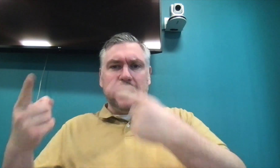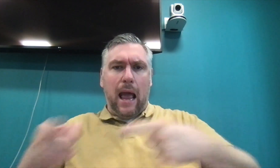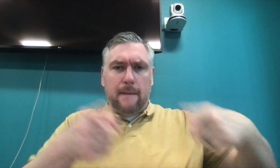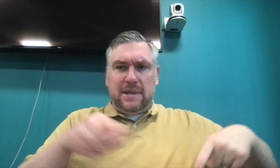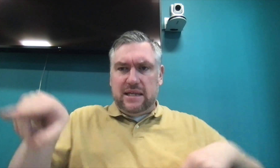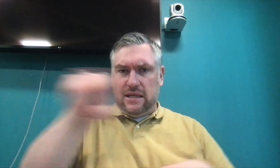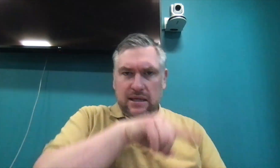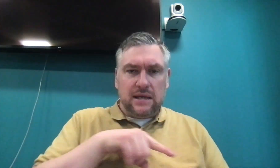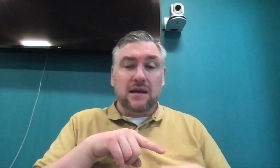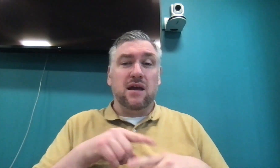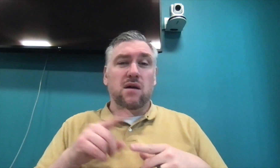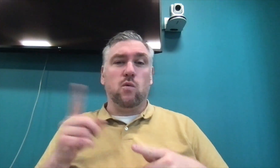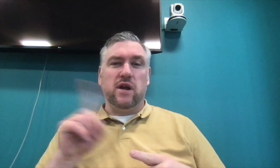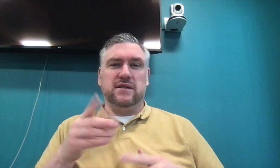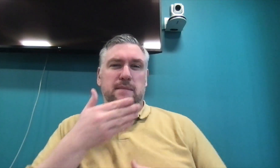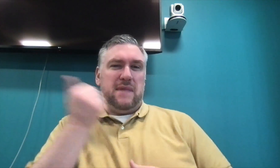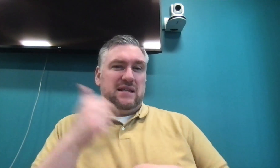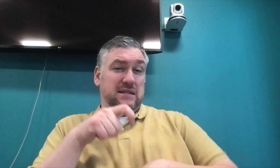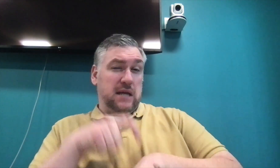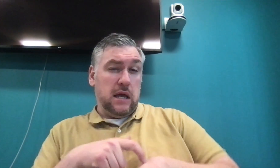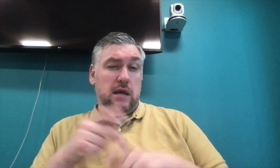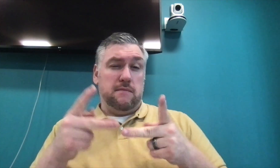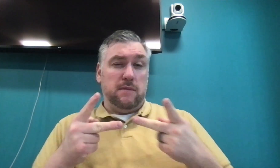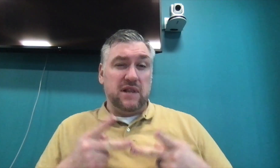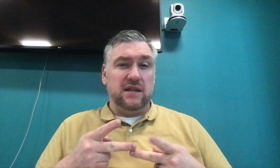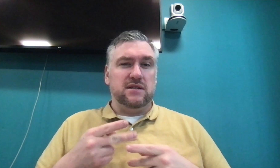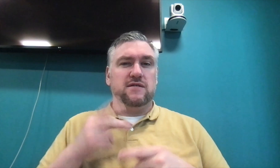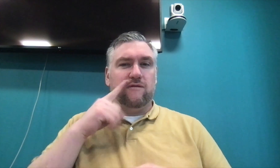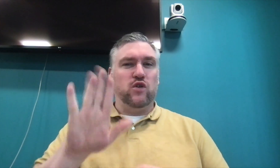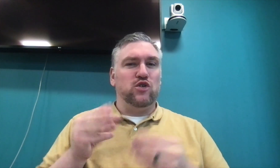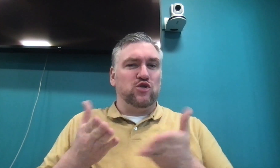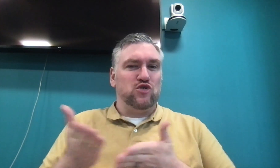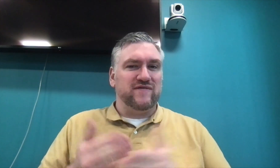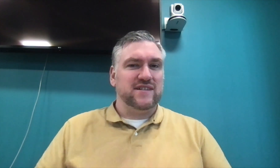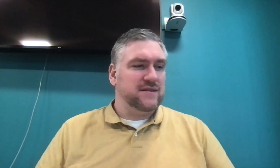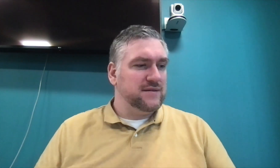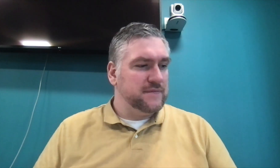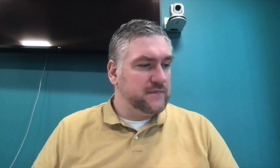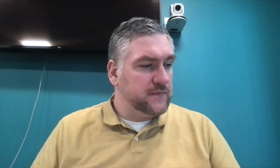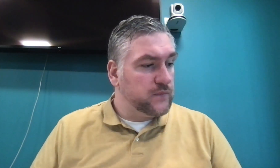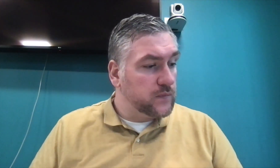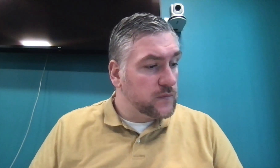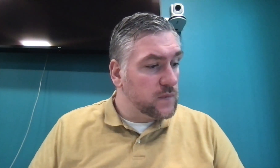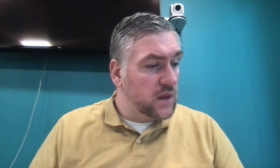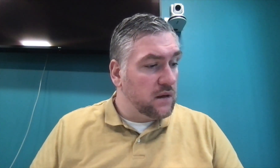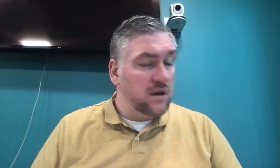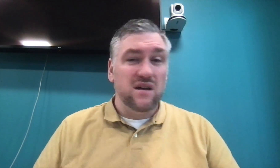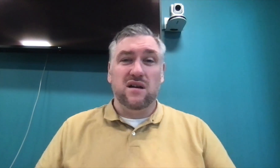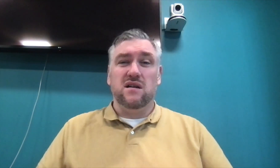to kind of be aware of what's going on and really try and figure out the best time and place for your services.